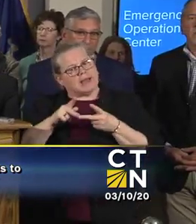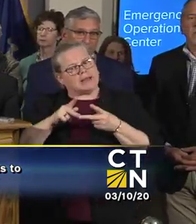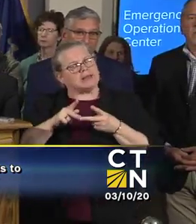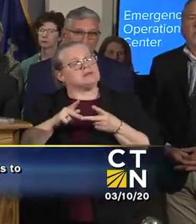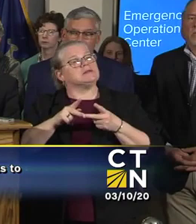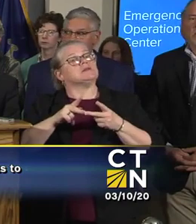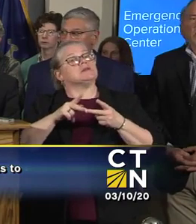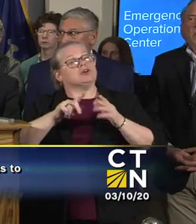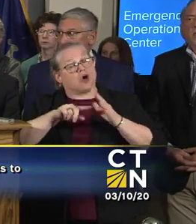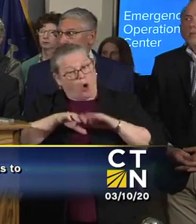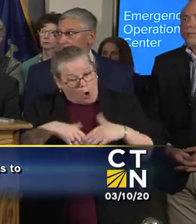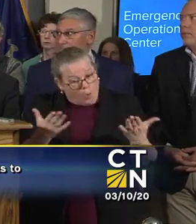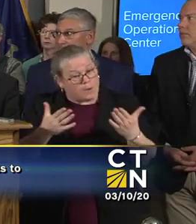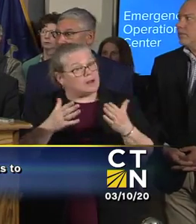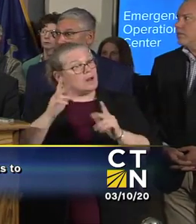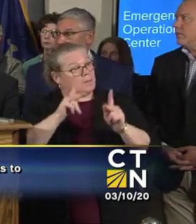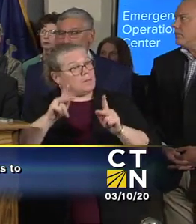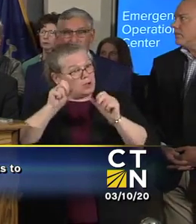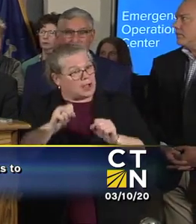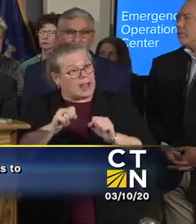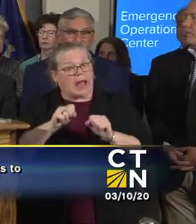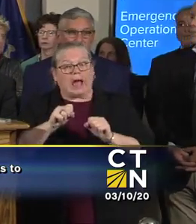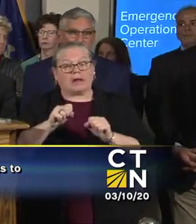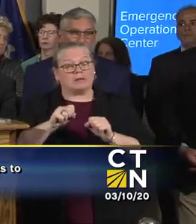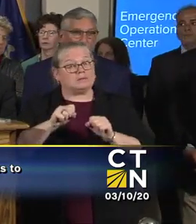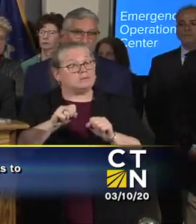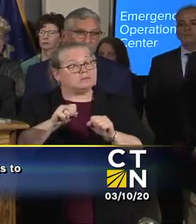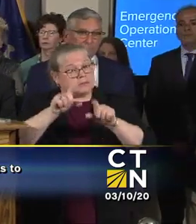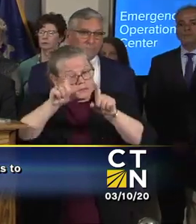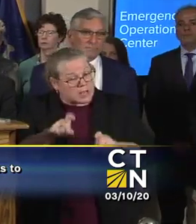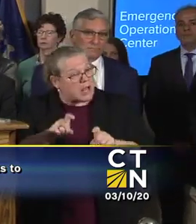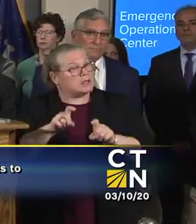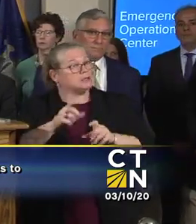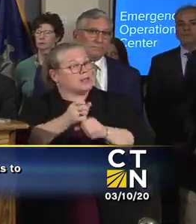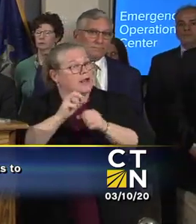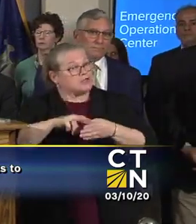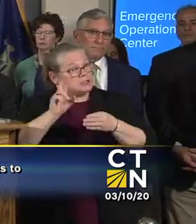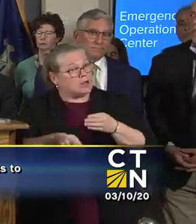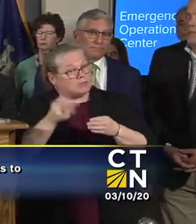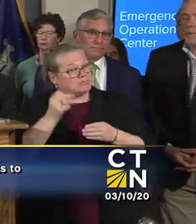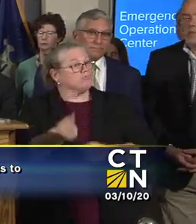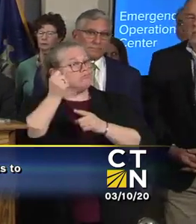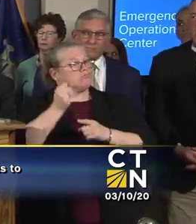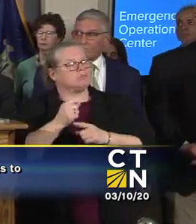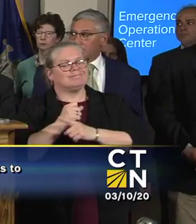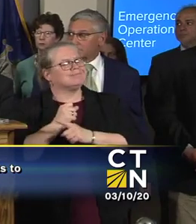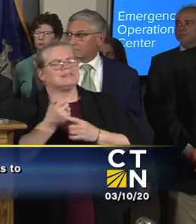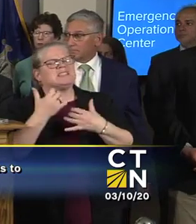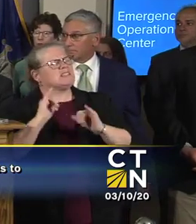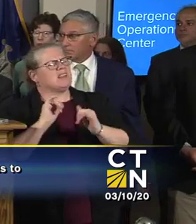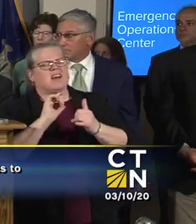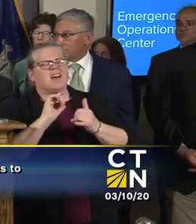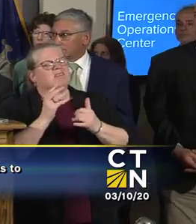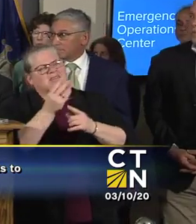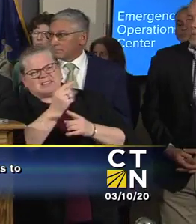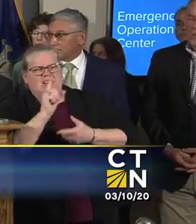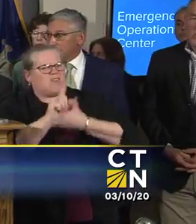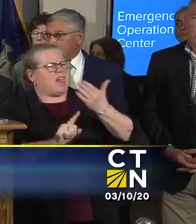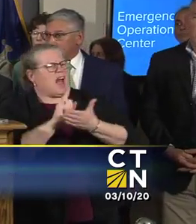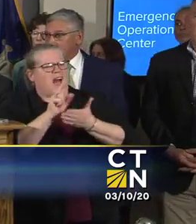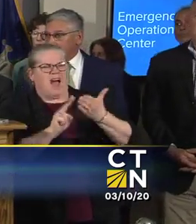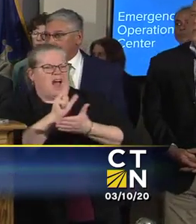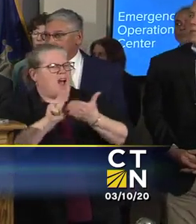results? No, it's still going to take, some hours to get a result. And Mark, it's really important, as you heard from